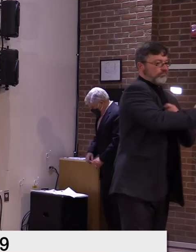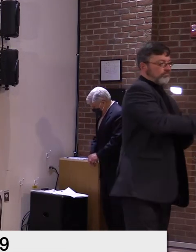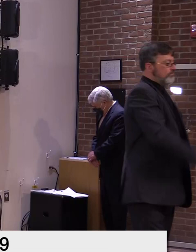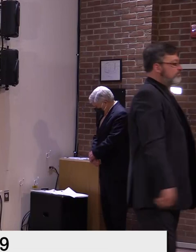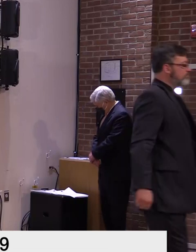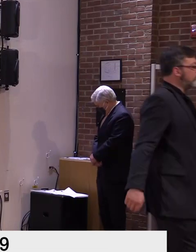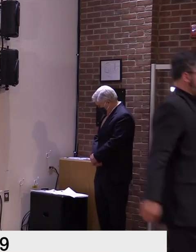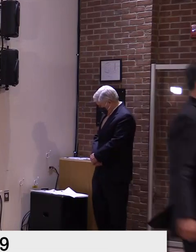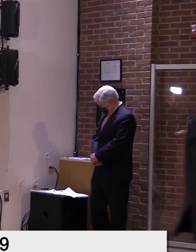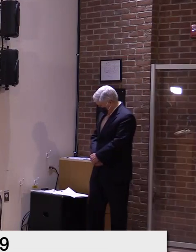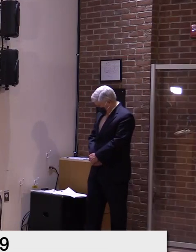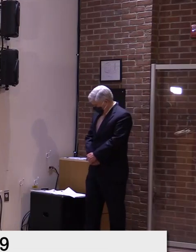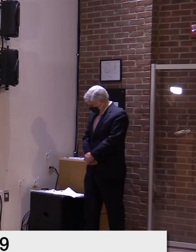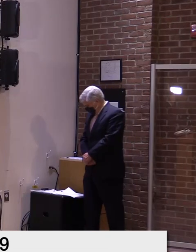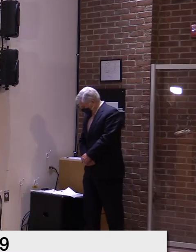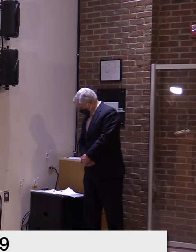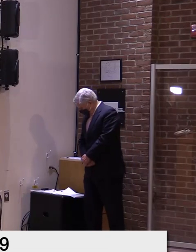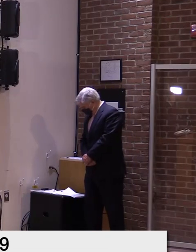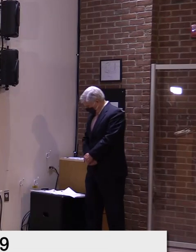VPR.